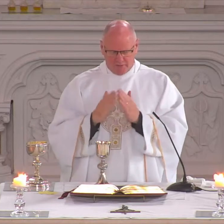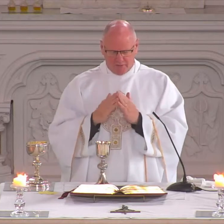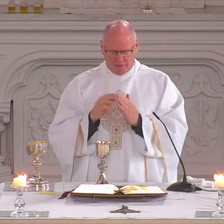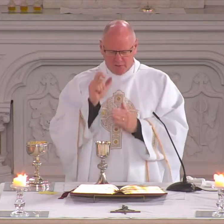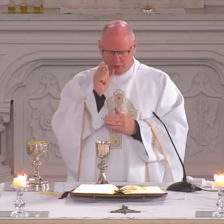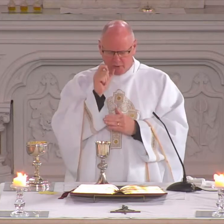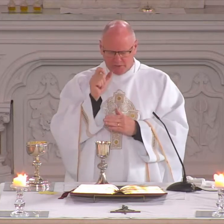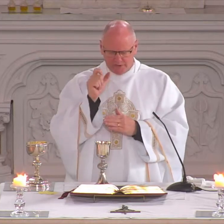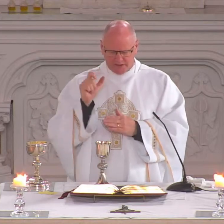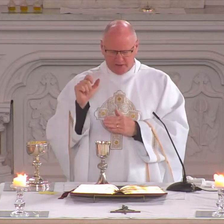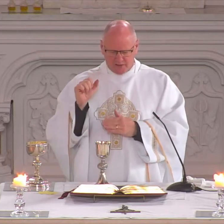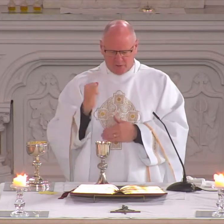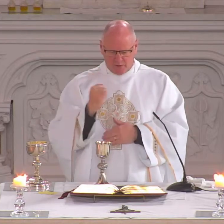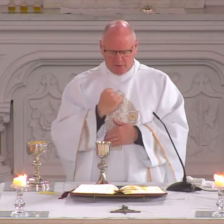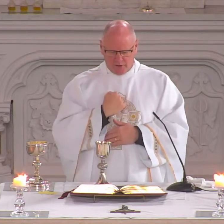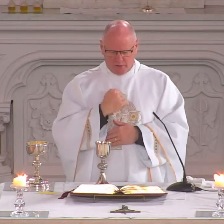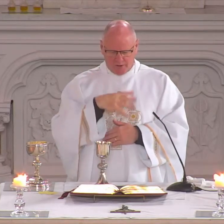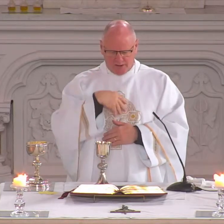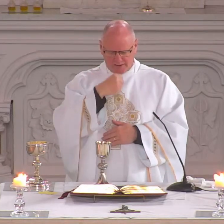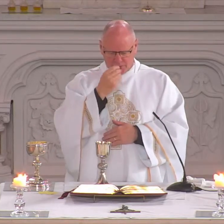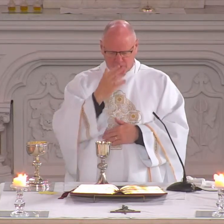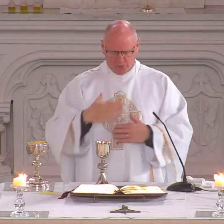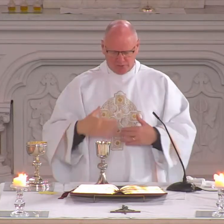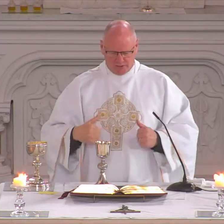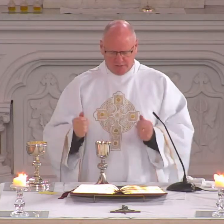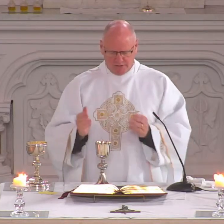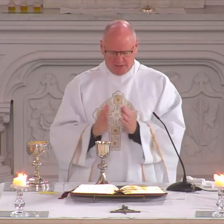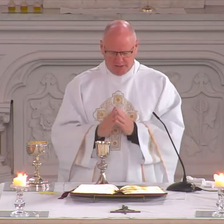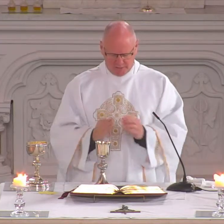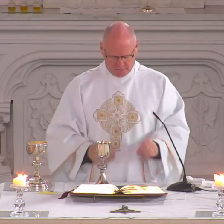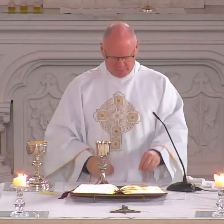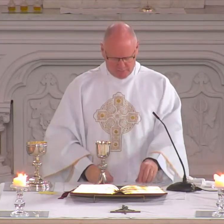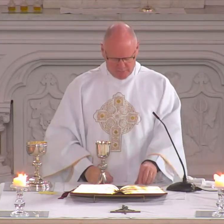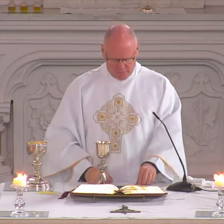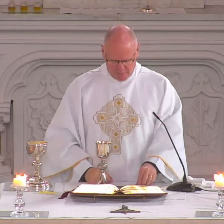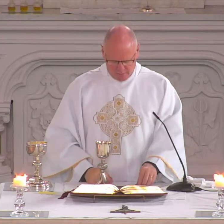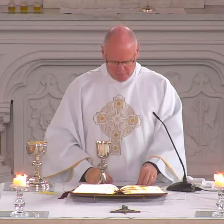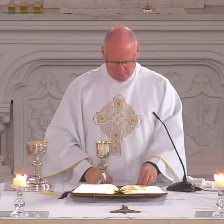roof, but only say the word, and my soul shall be healed.